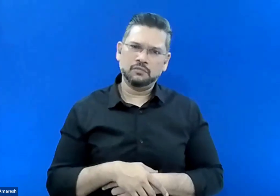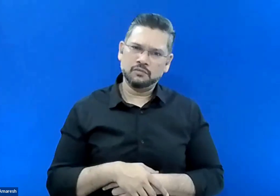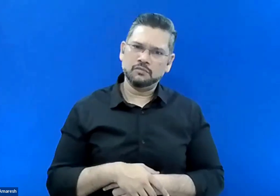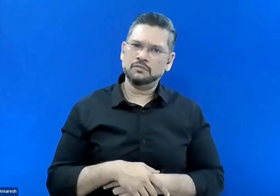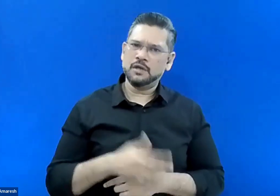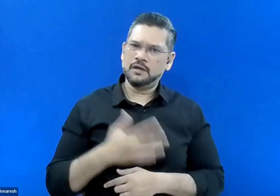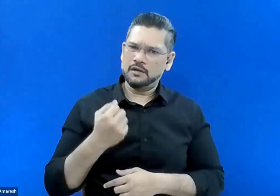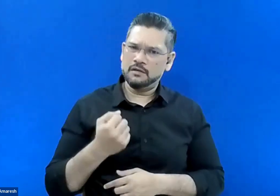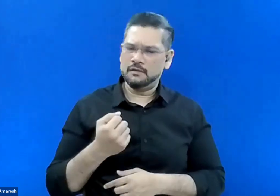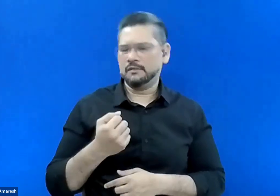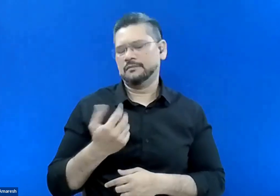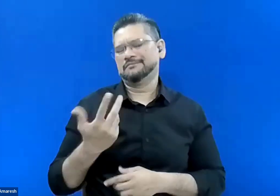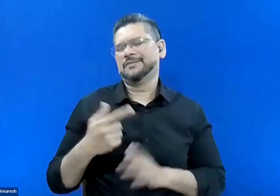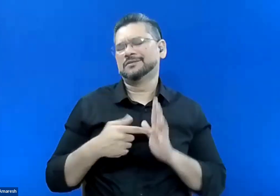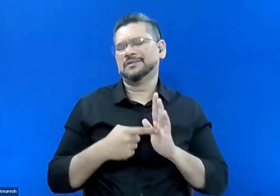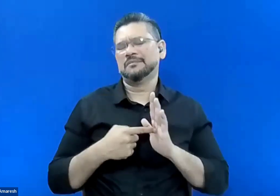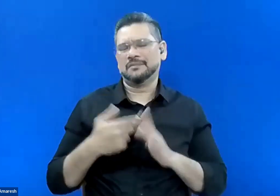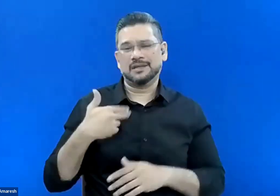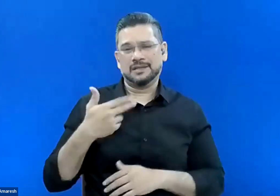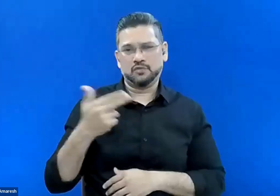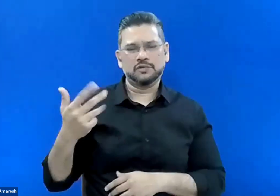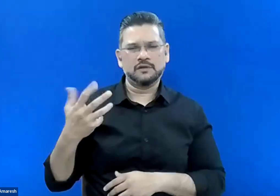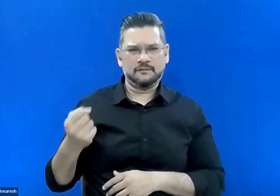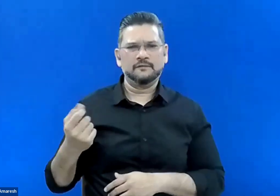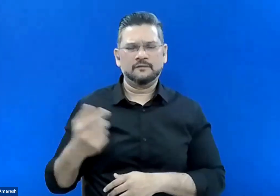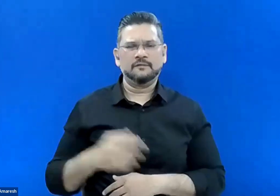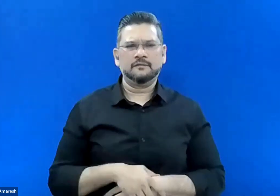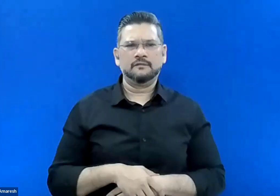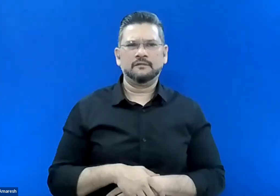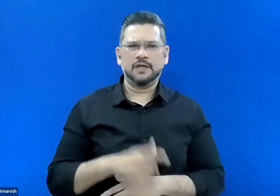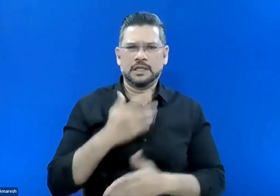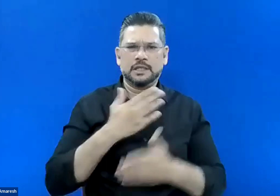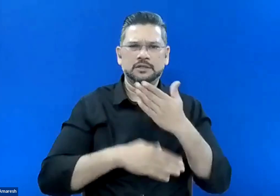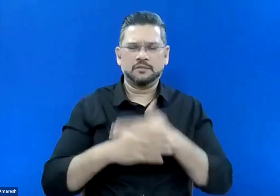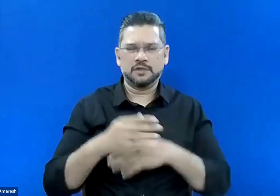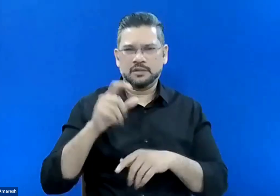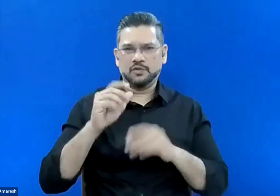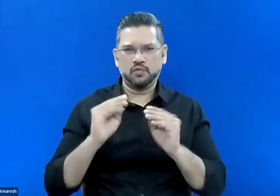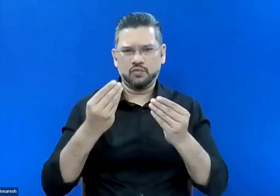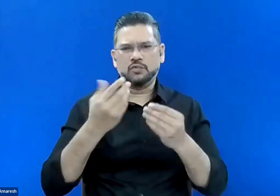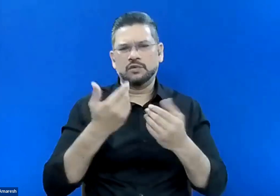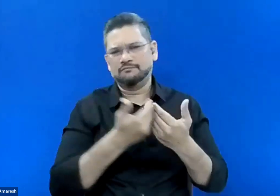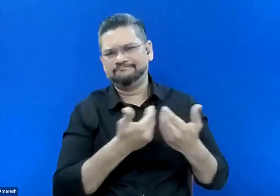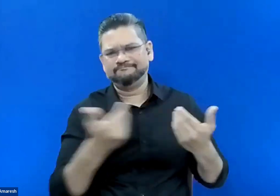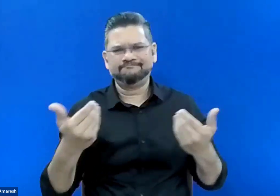is a special school for those with the disabilities. So